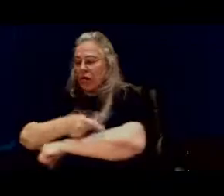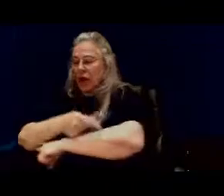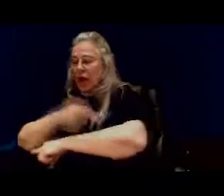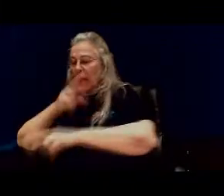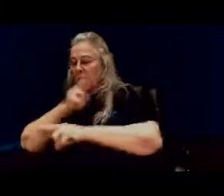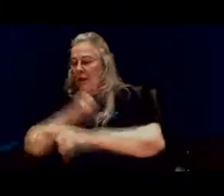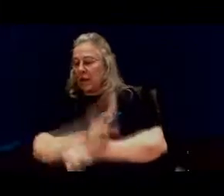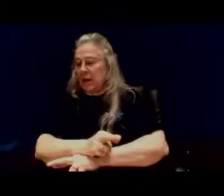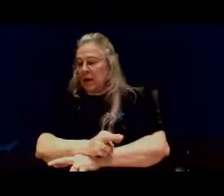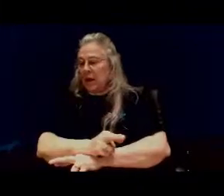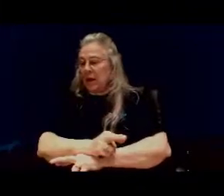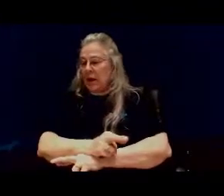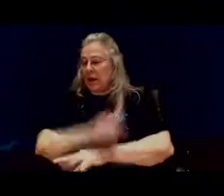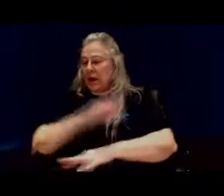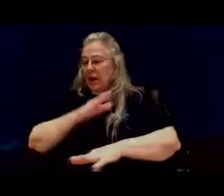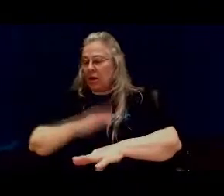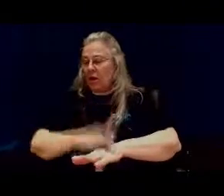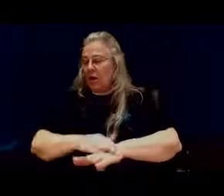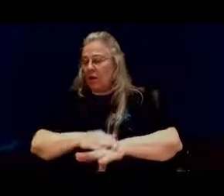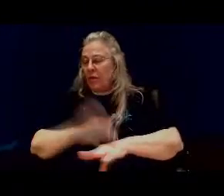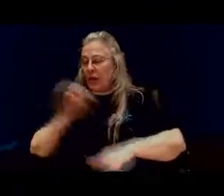day, leaning on the